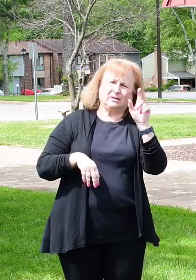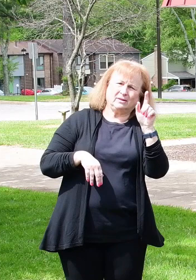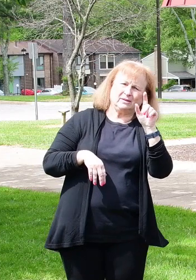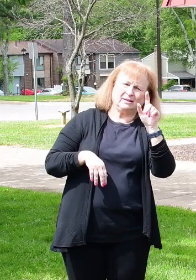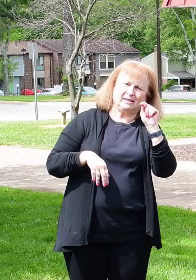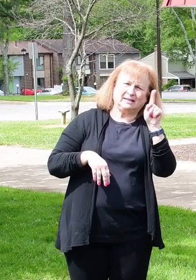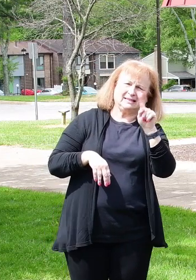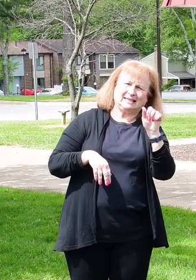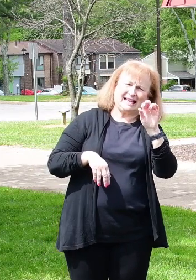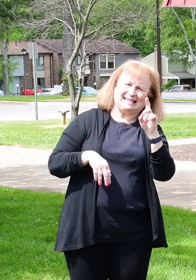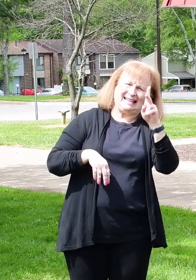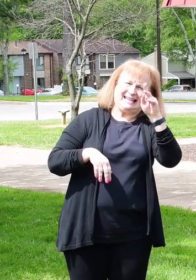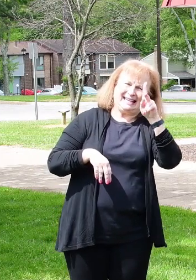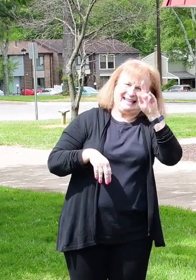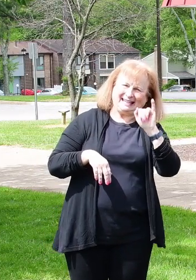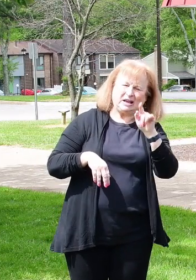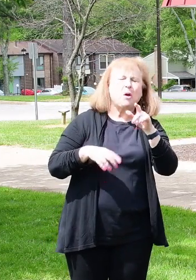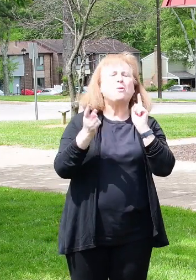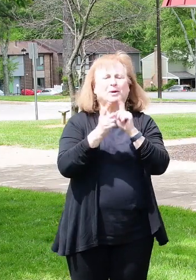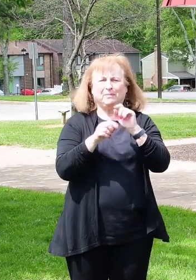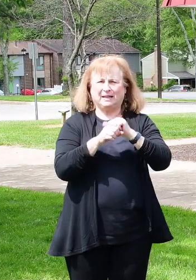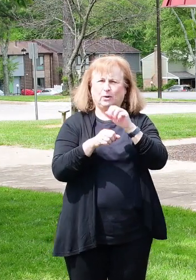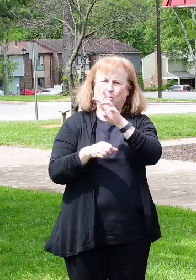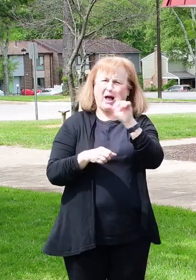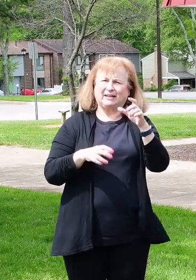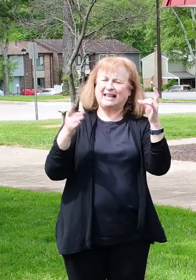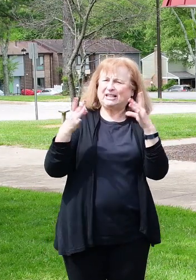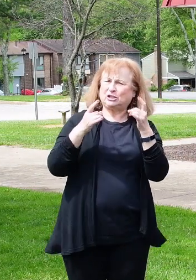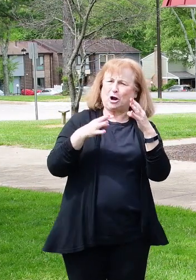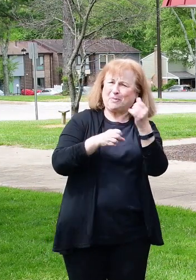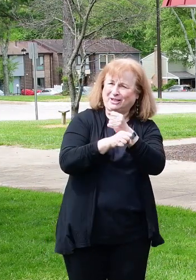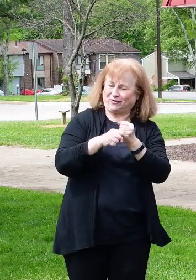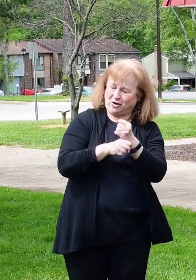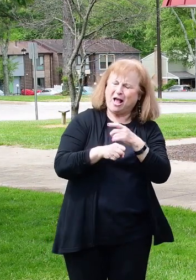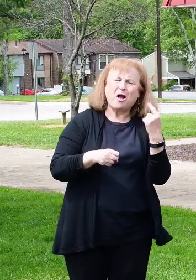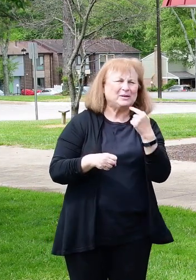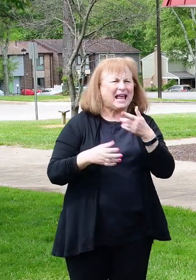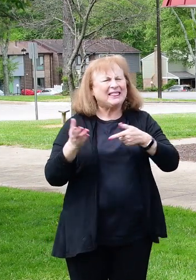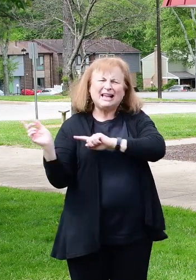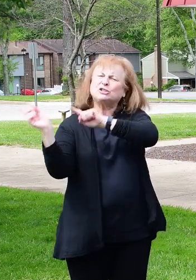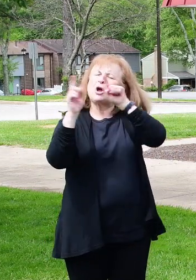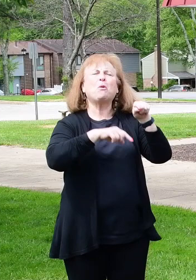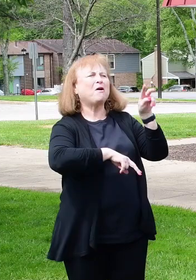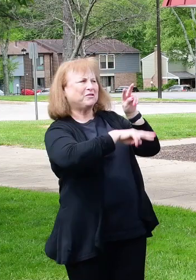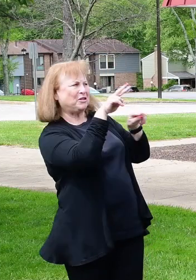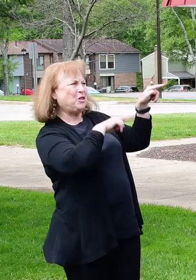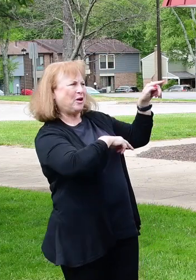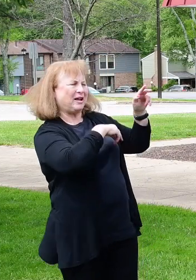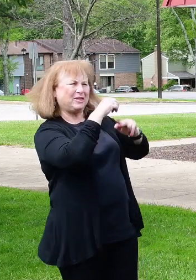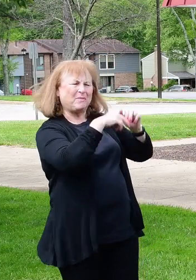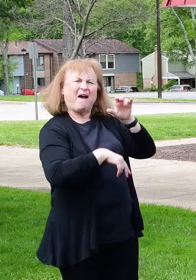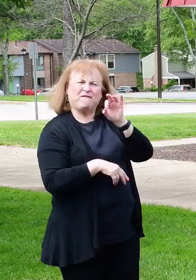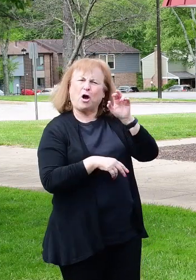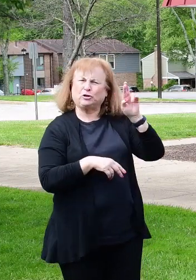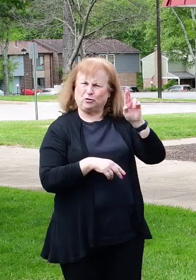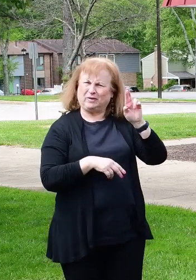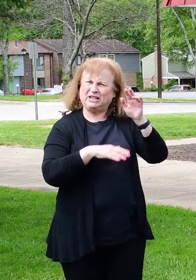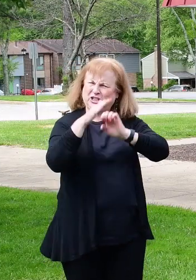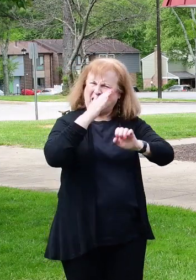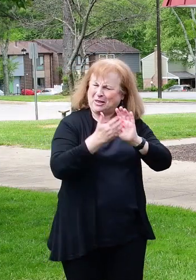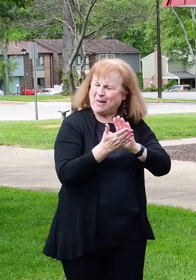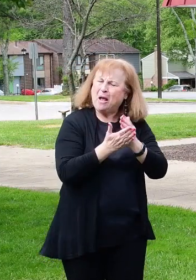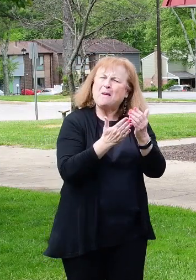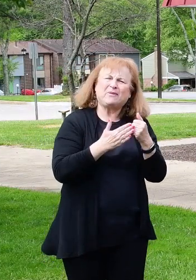Yes, he's heard. We meet at Wild Lake Starbucks for coffee, and I always say, let's go over and look at Faulkner Ridge Elementary